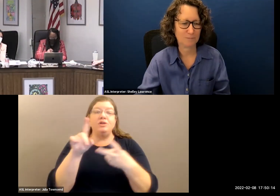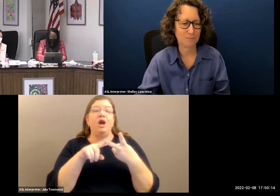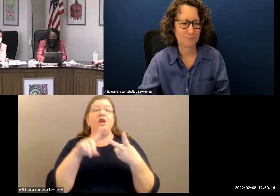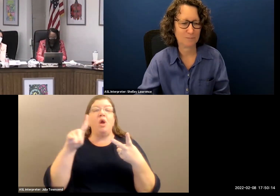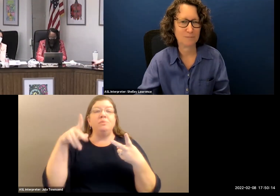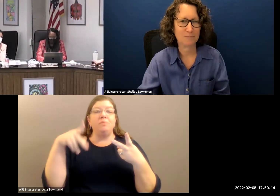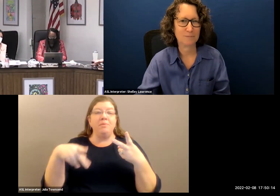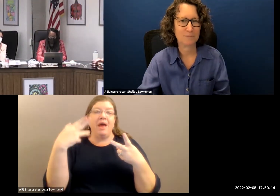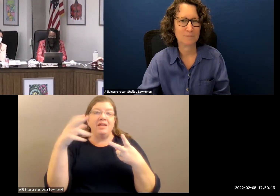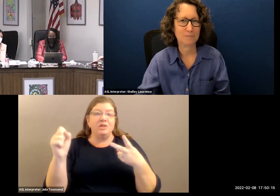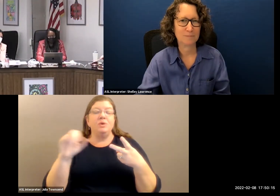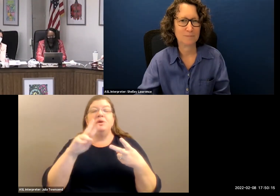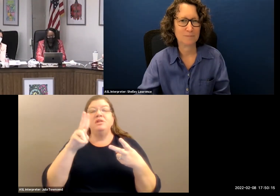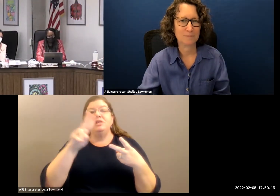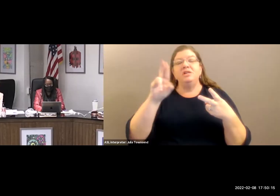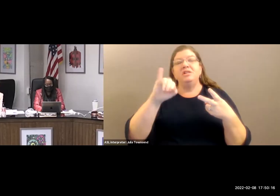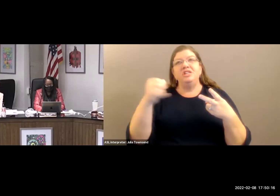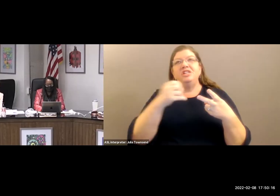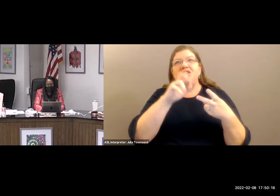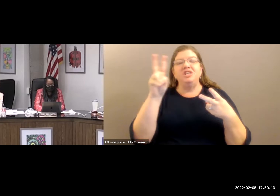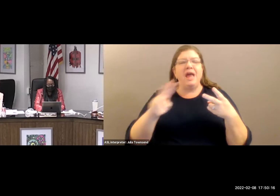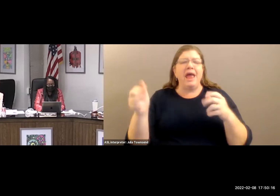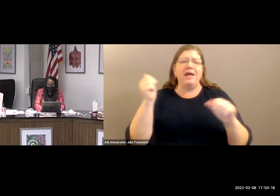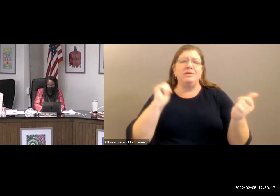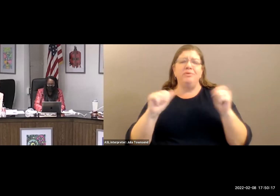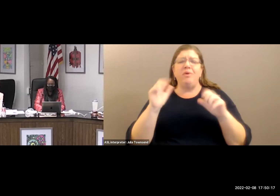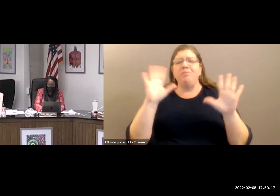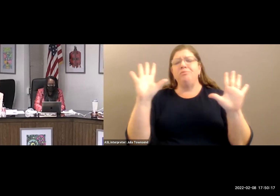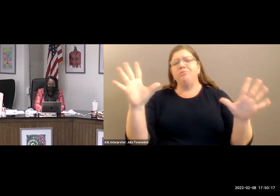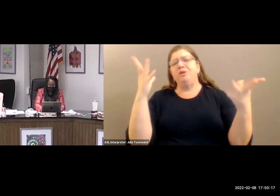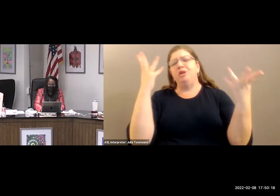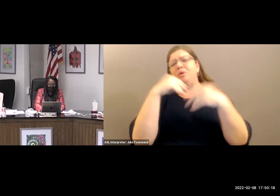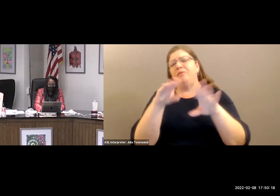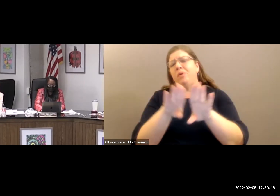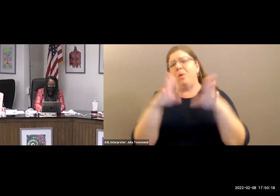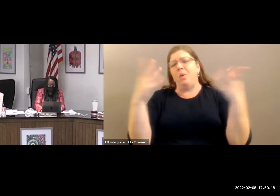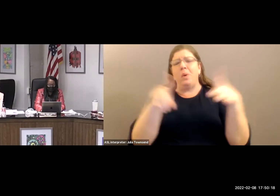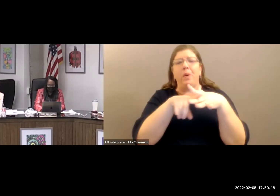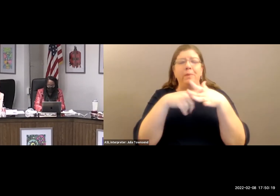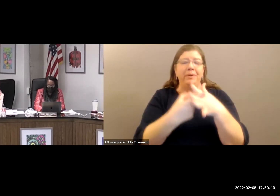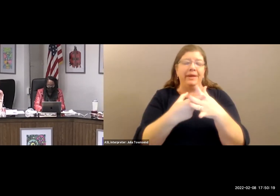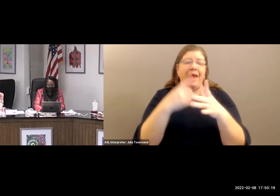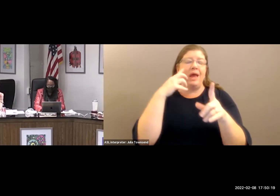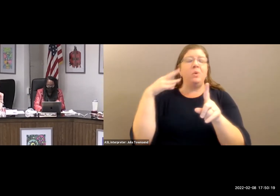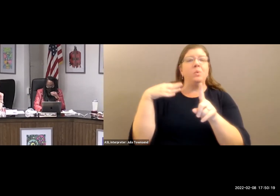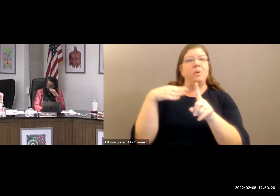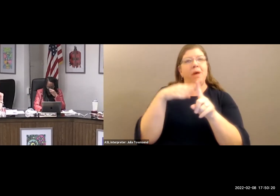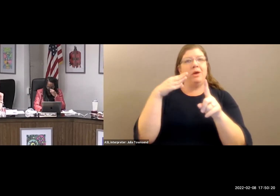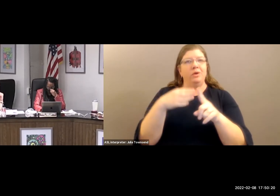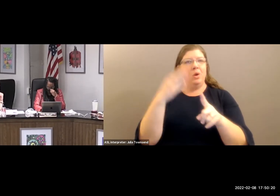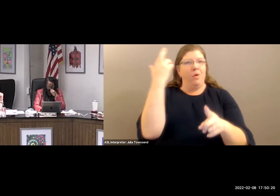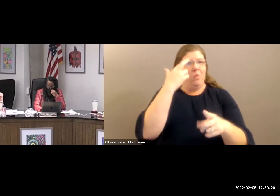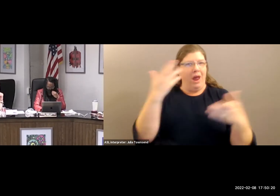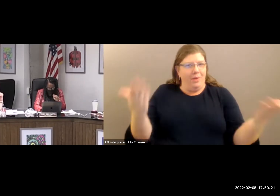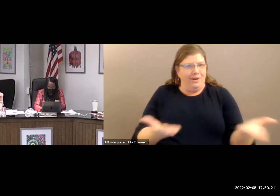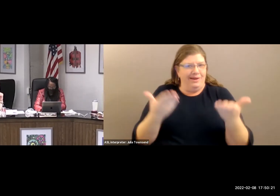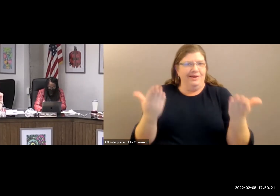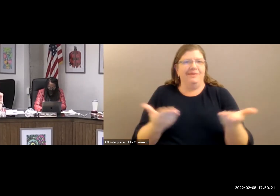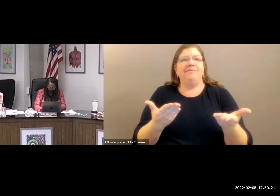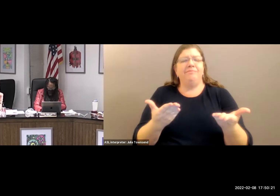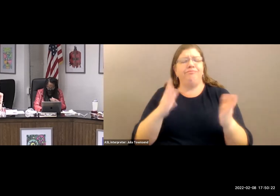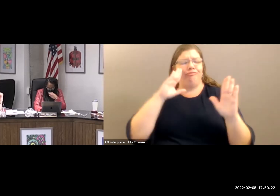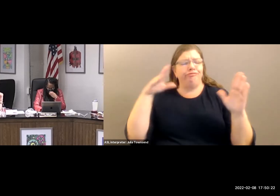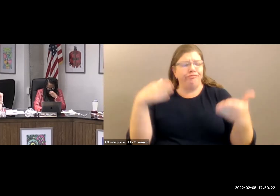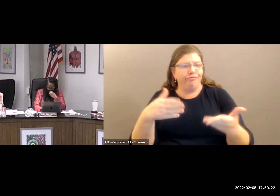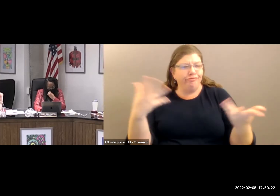School Jazz performance. What a beautiful opening, and what a beautiful reminder of why we're here. It's all about the